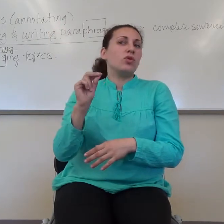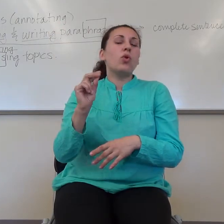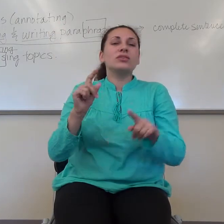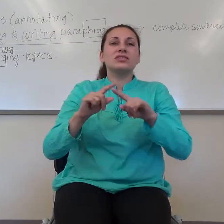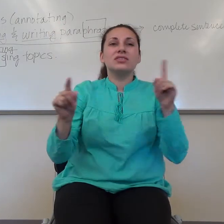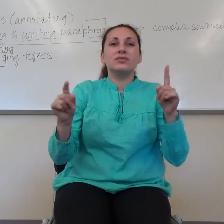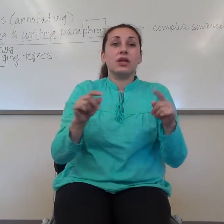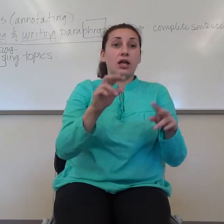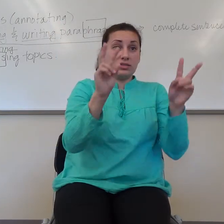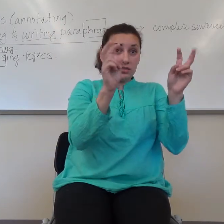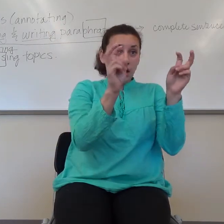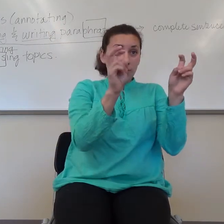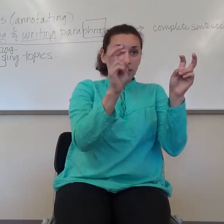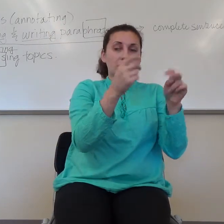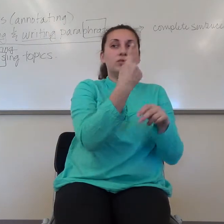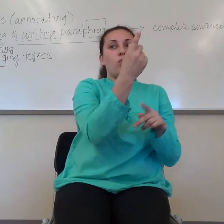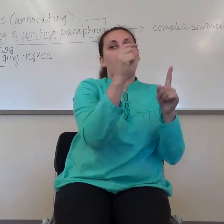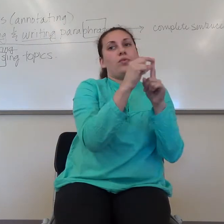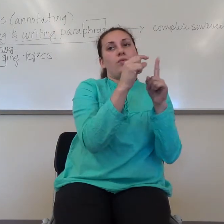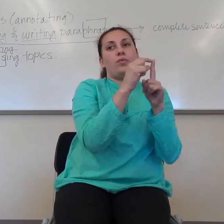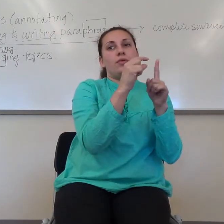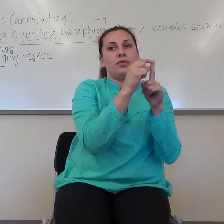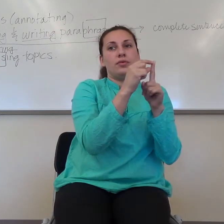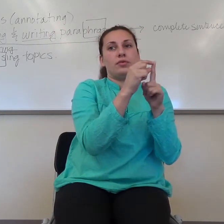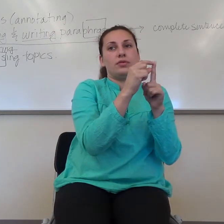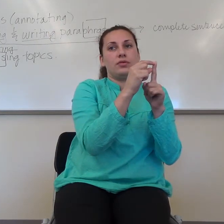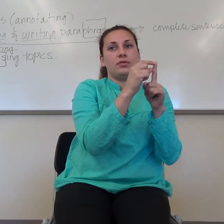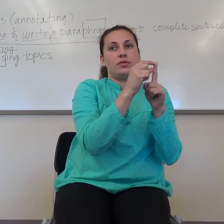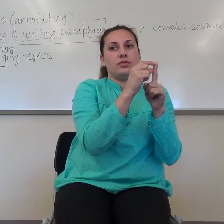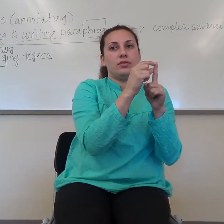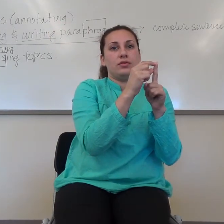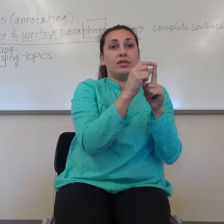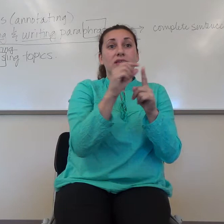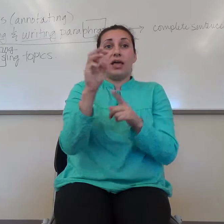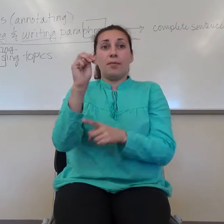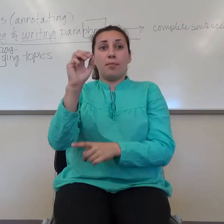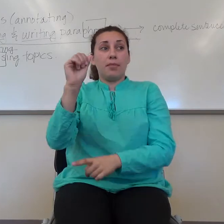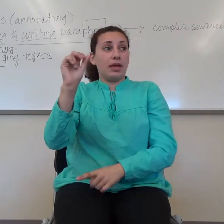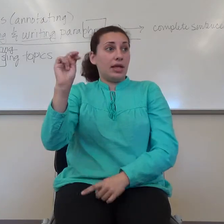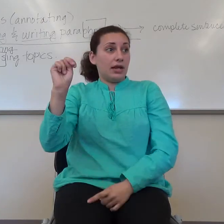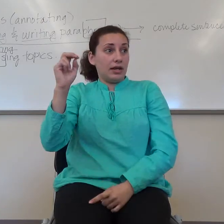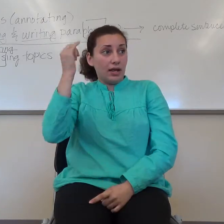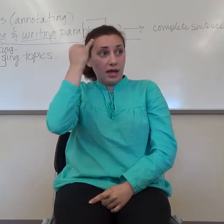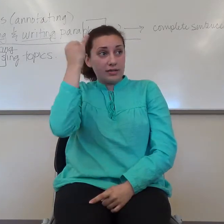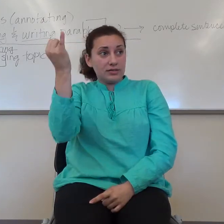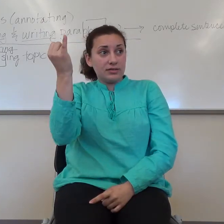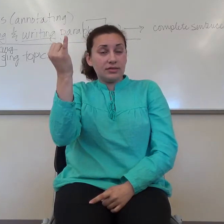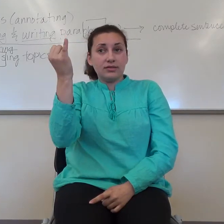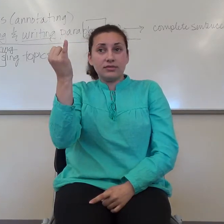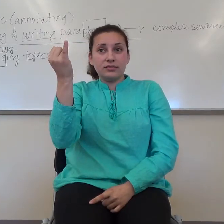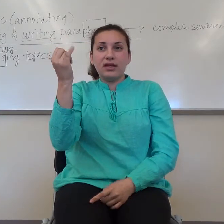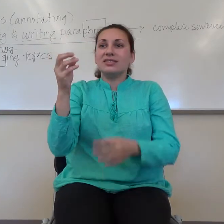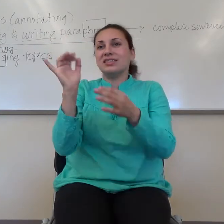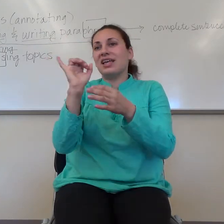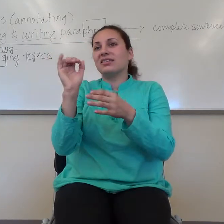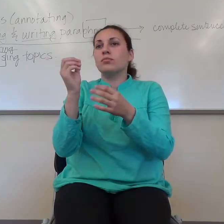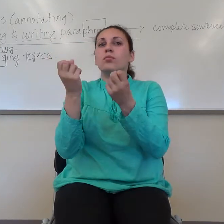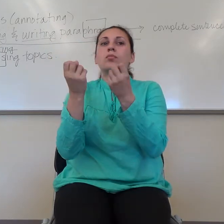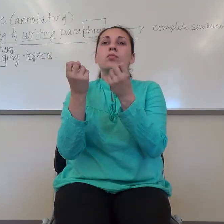It's one thing. The main idea, and here's where this doesn't become such a new concept. You'll